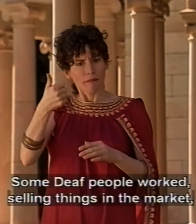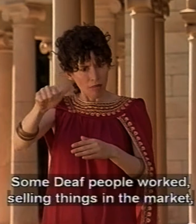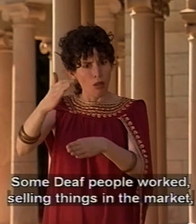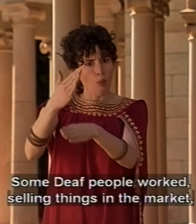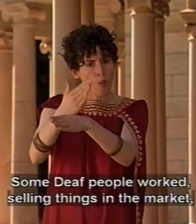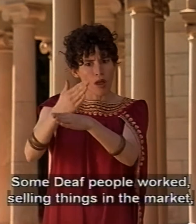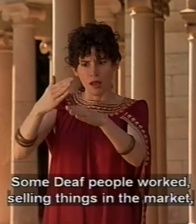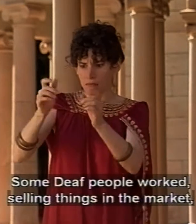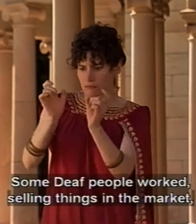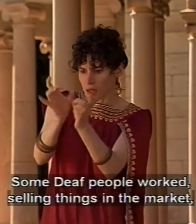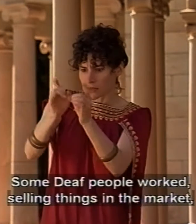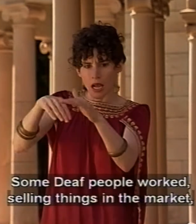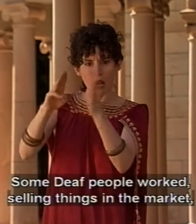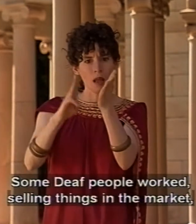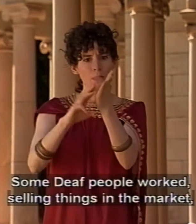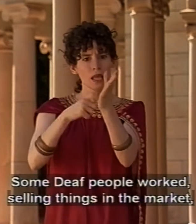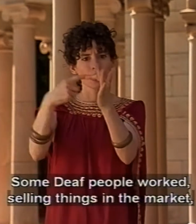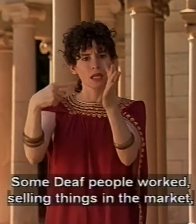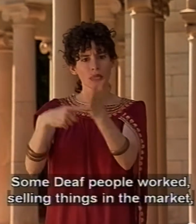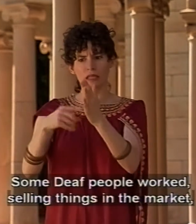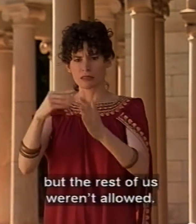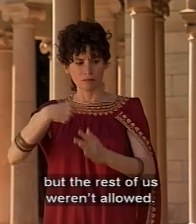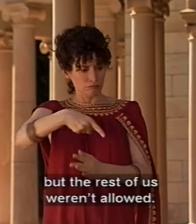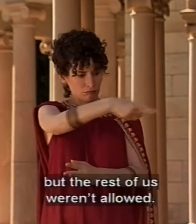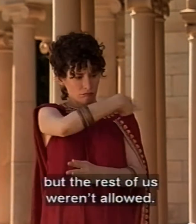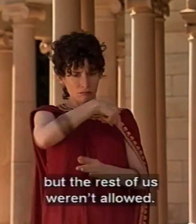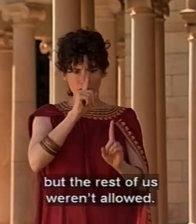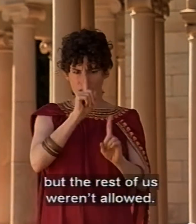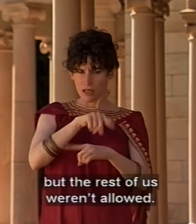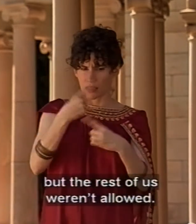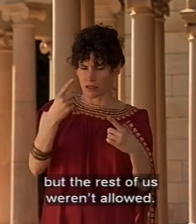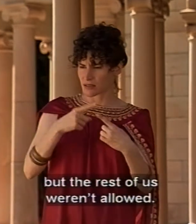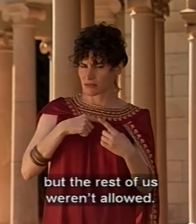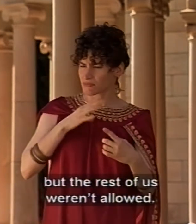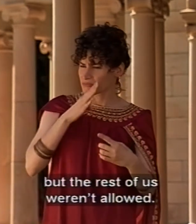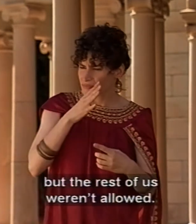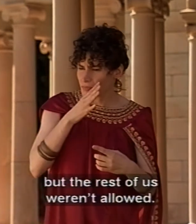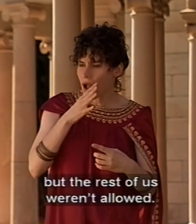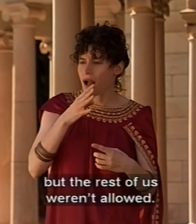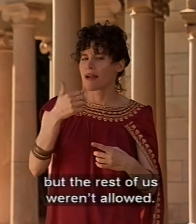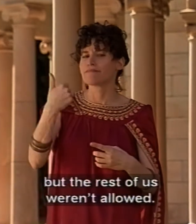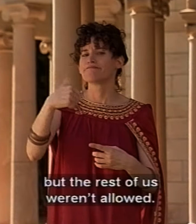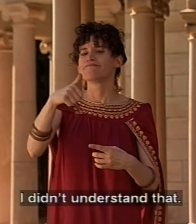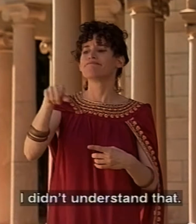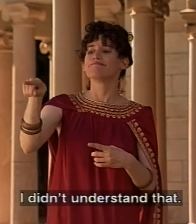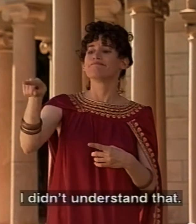Some deaf people were able to work, selling things in the market, but the rest of us weren't allowed to. I didn't understand